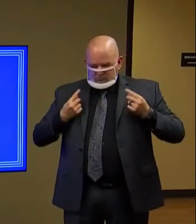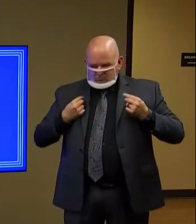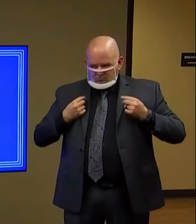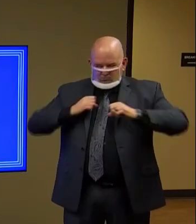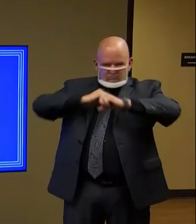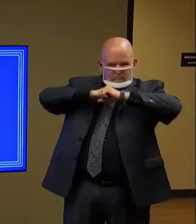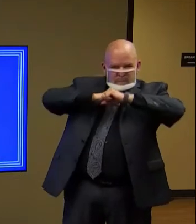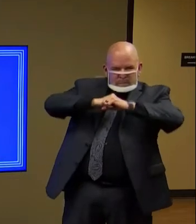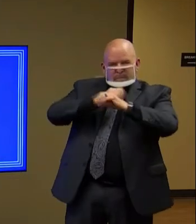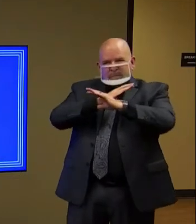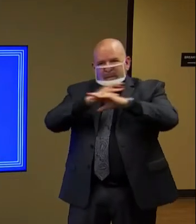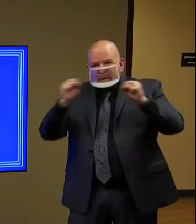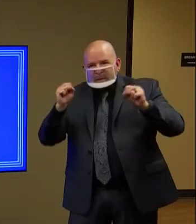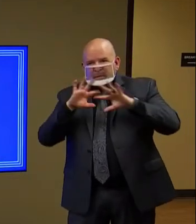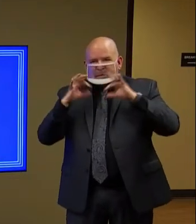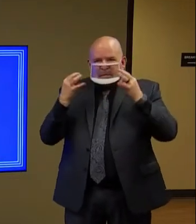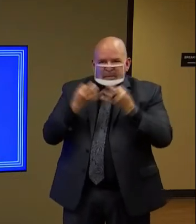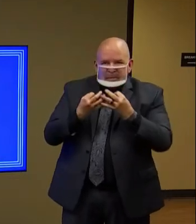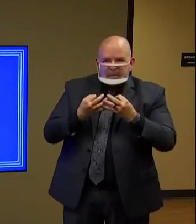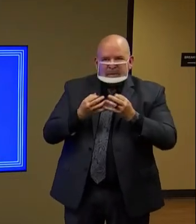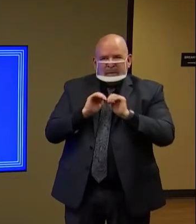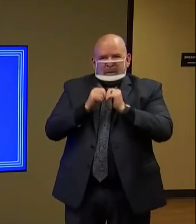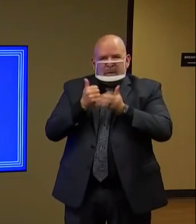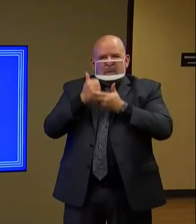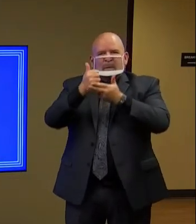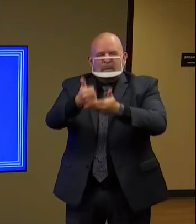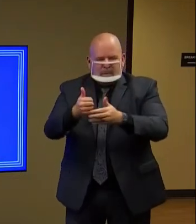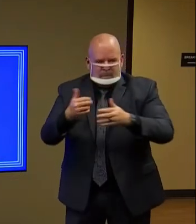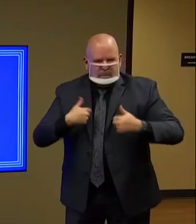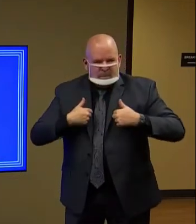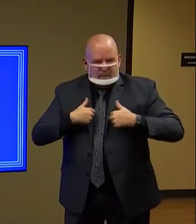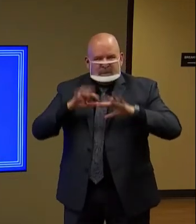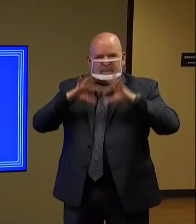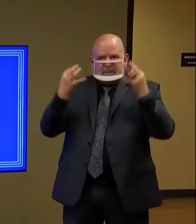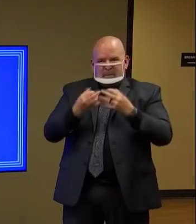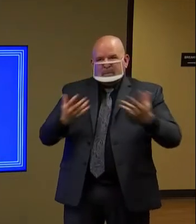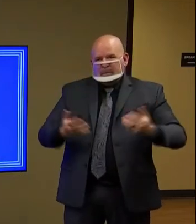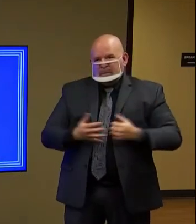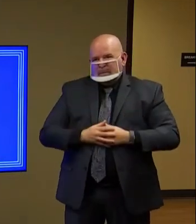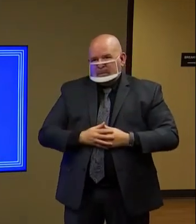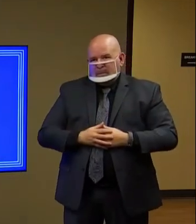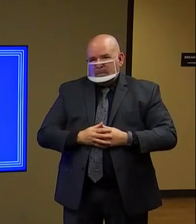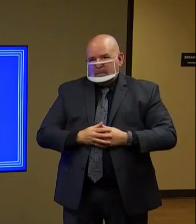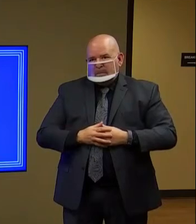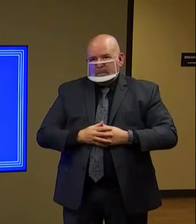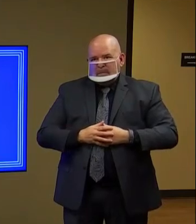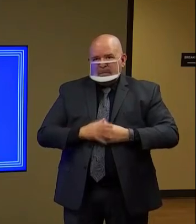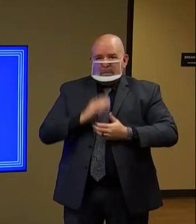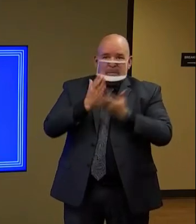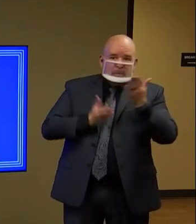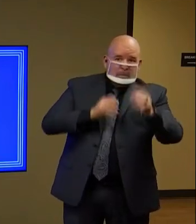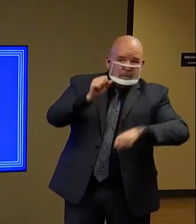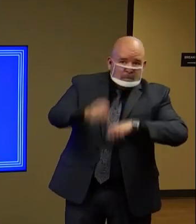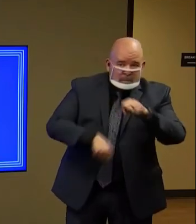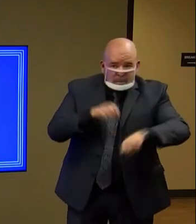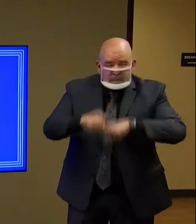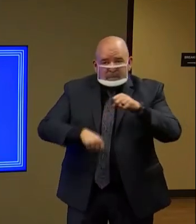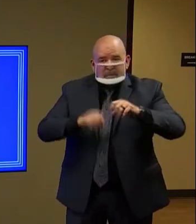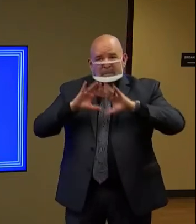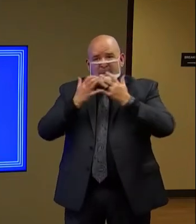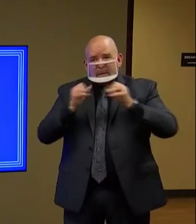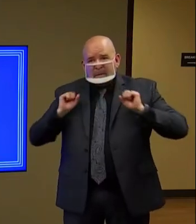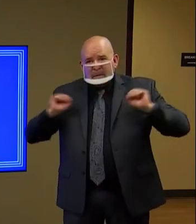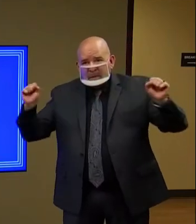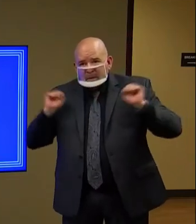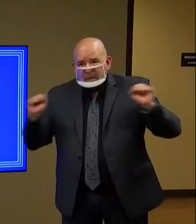safer? Perhaps someone is going to spin class or Zumba or something, and they say,